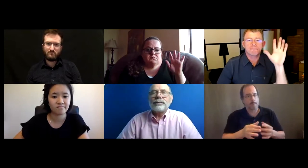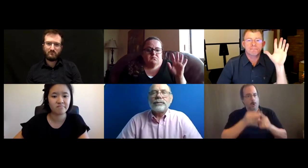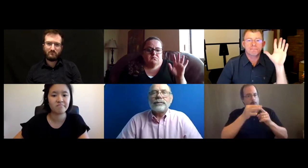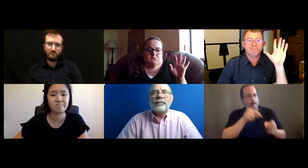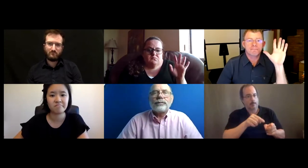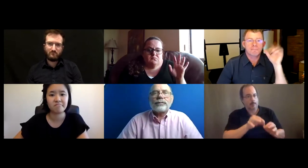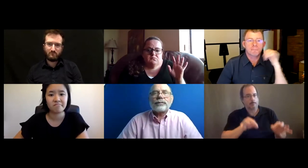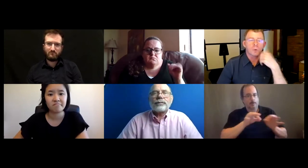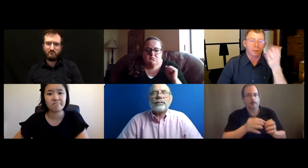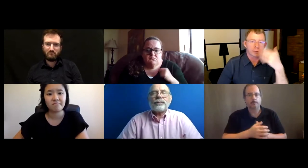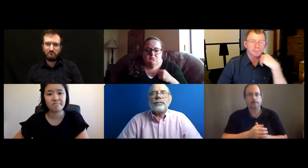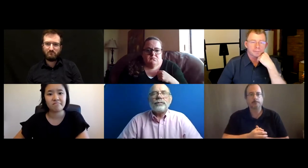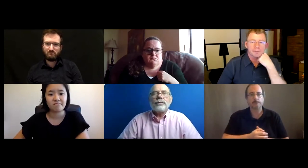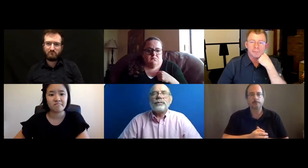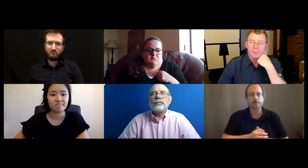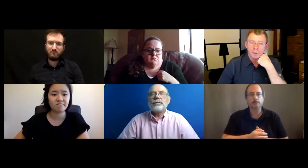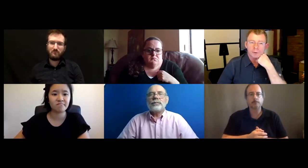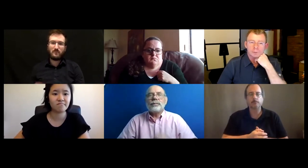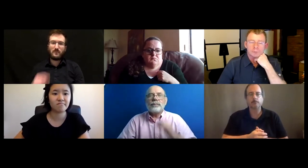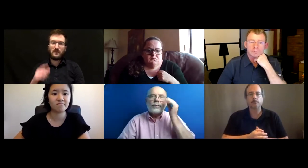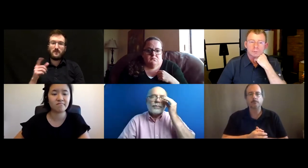and laptops. And that needs to be made a priority.